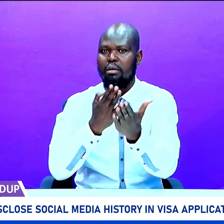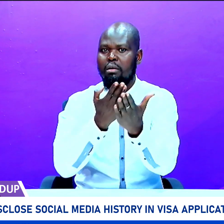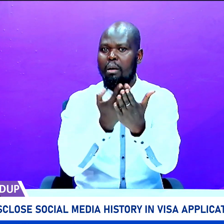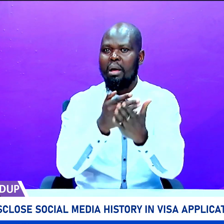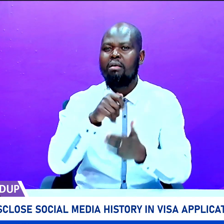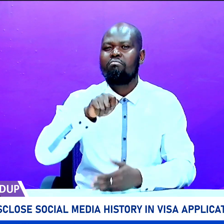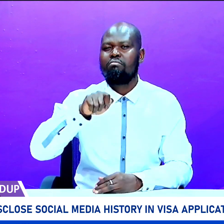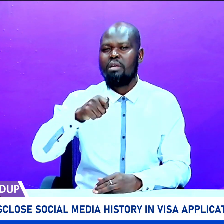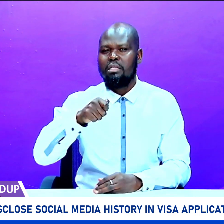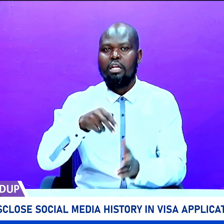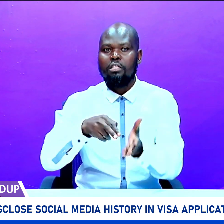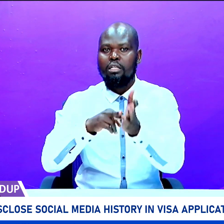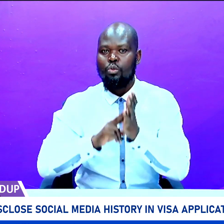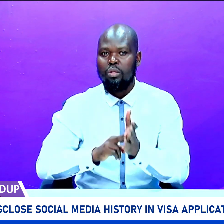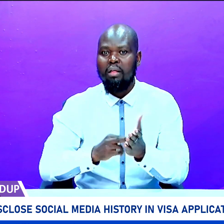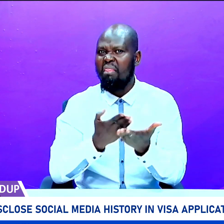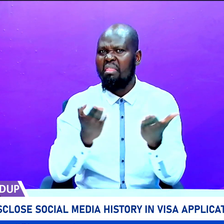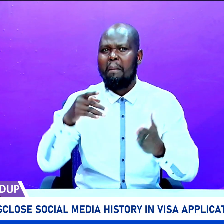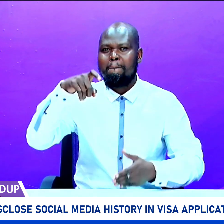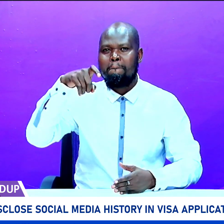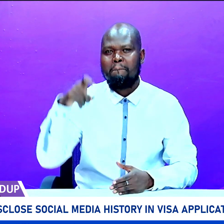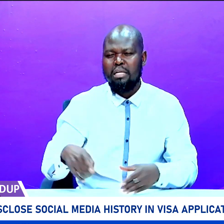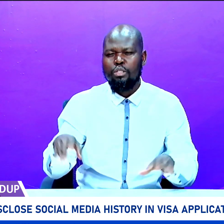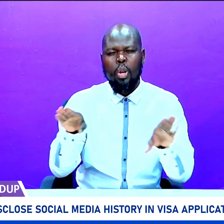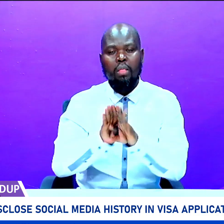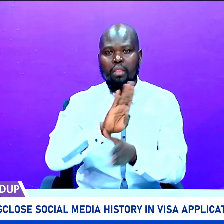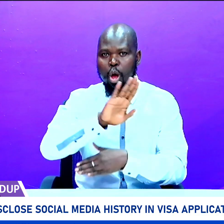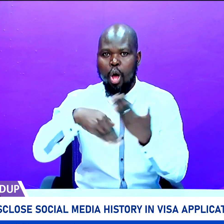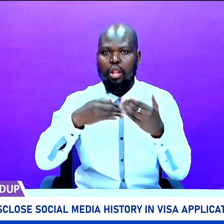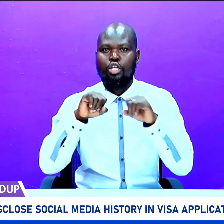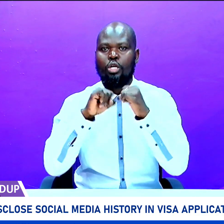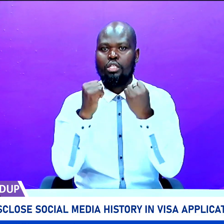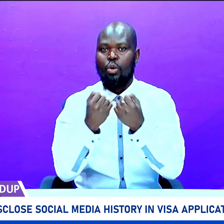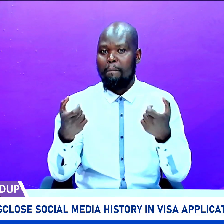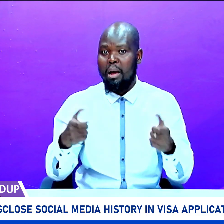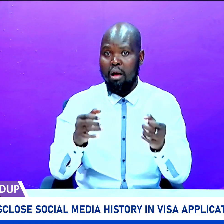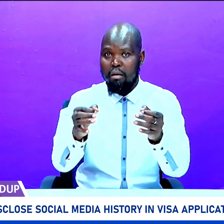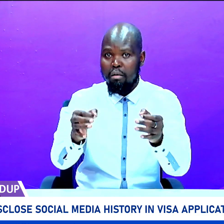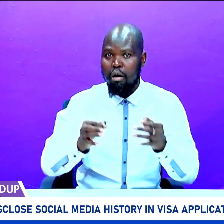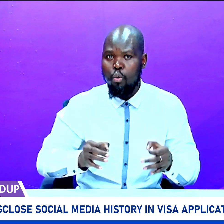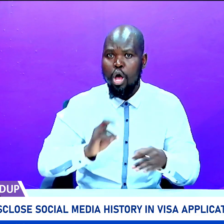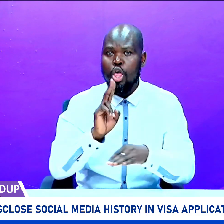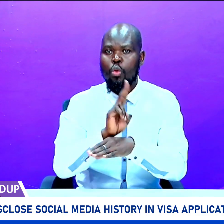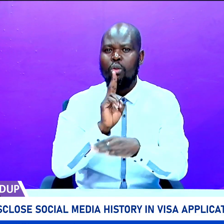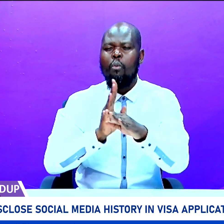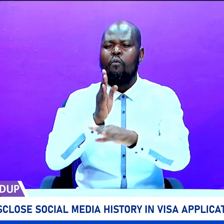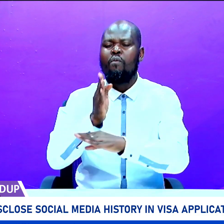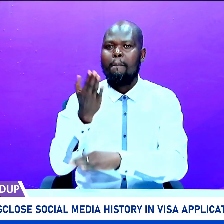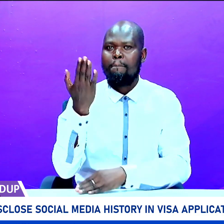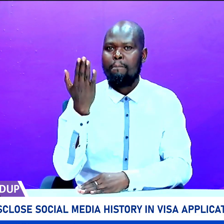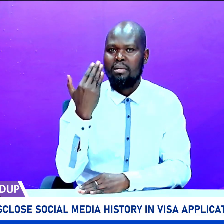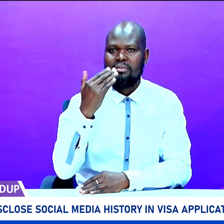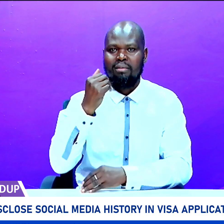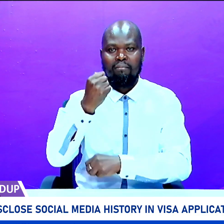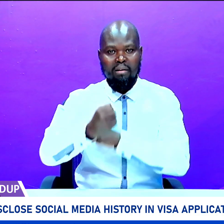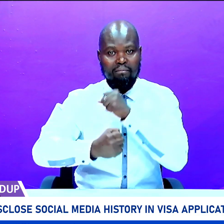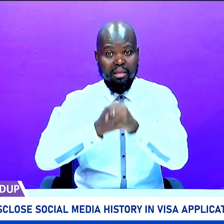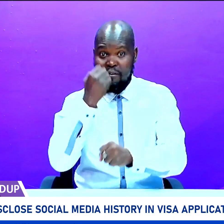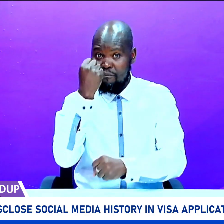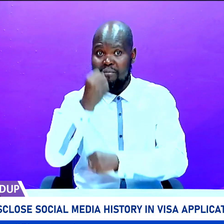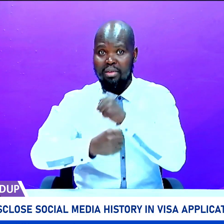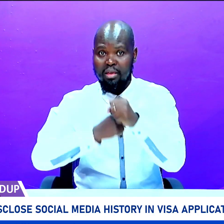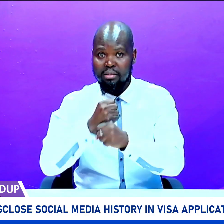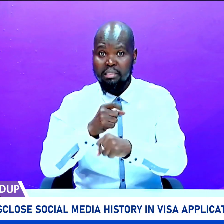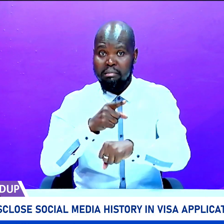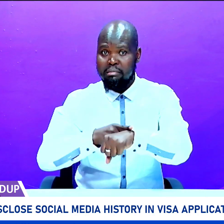Embassy has reminded Kenyan visa applicants of a key requirement. They must disclose all social media accounts used over